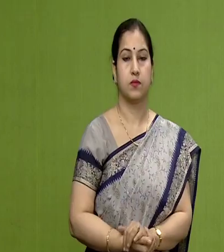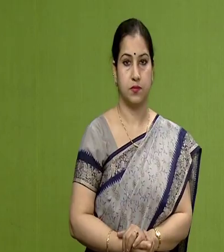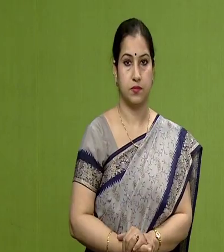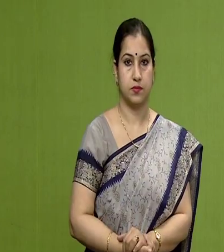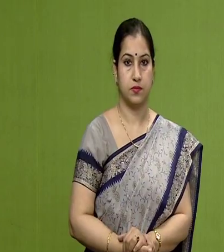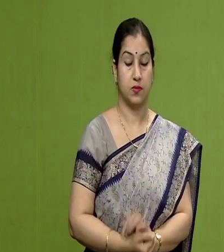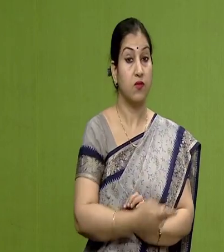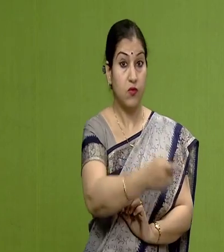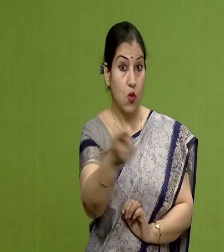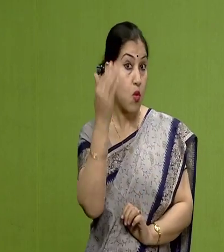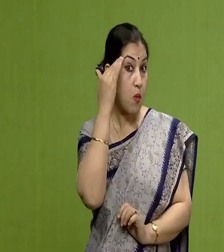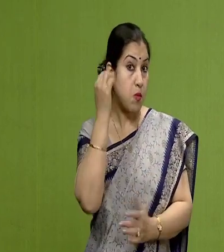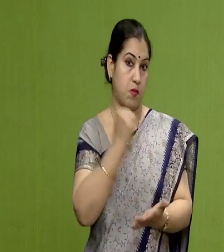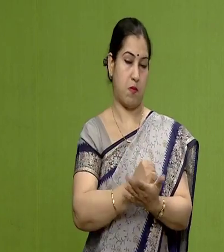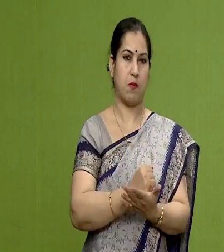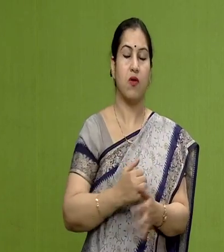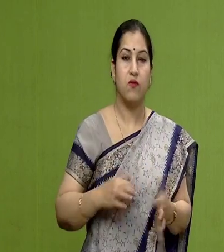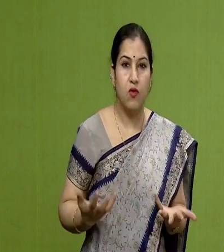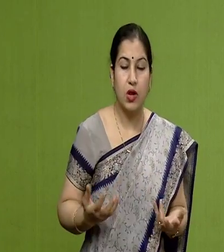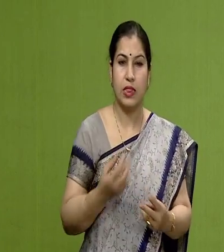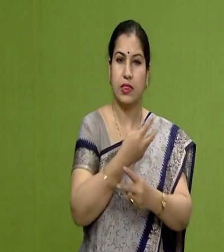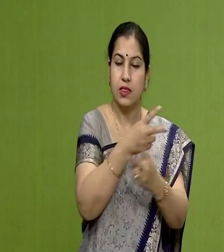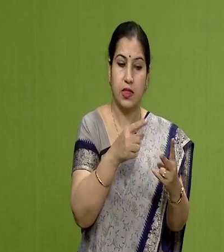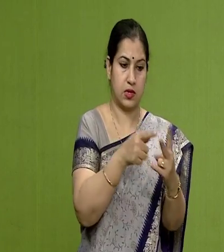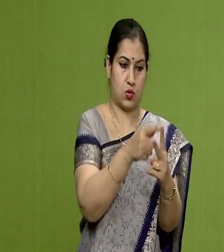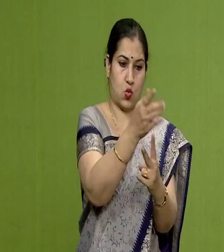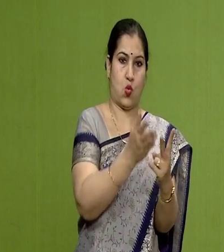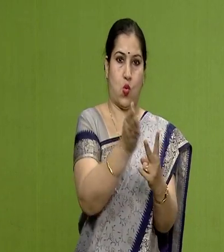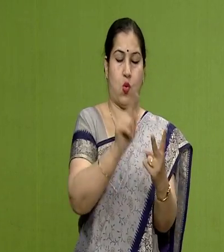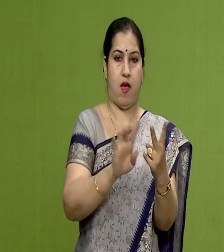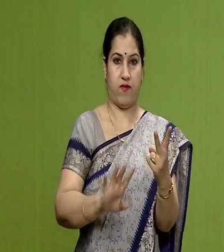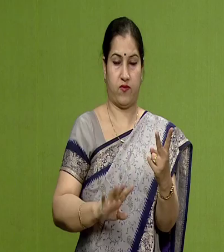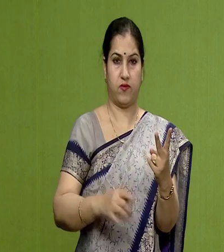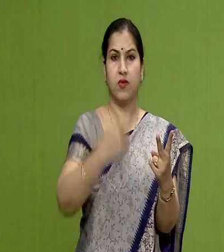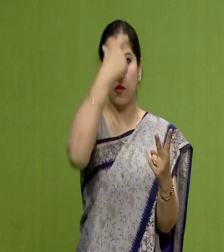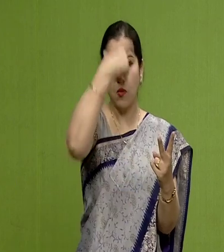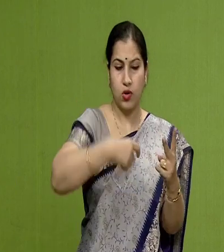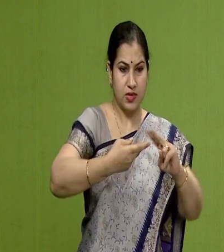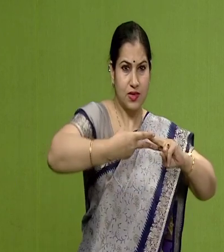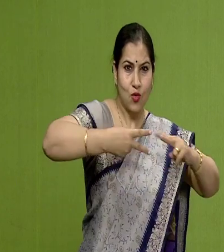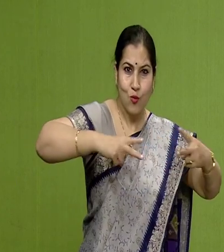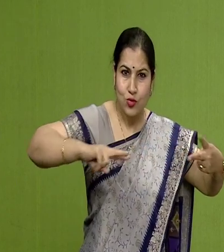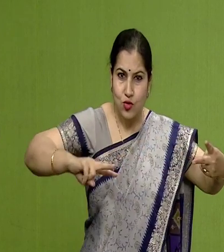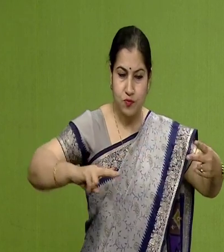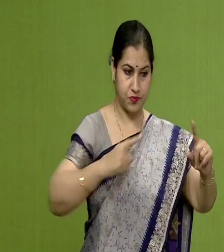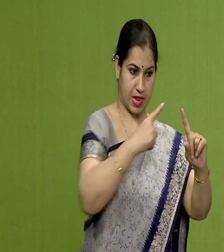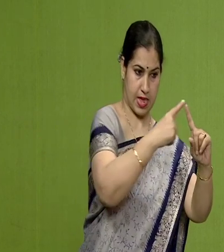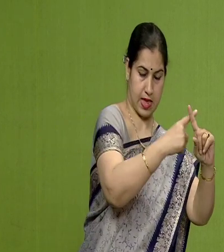We must also know there are only two types of X and Y